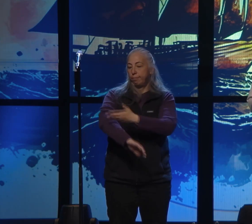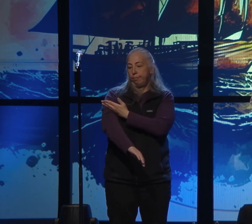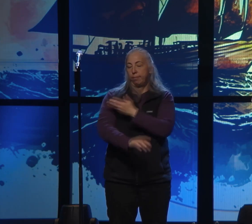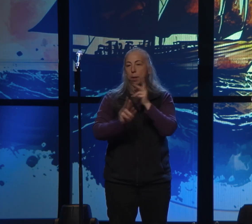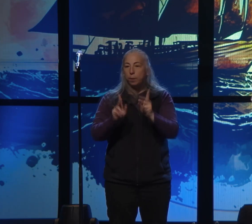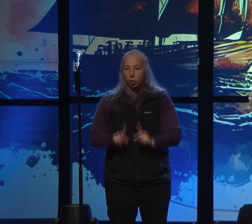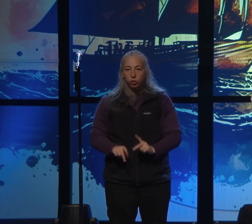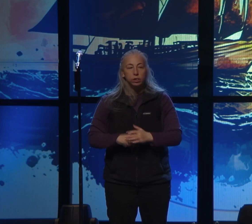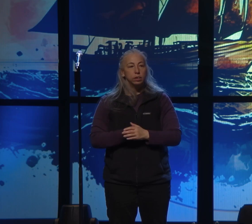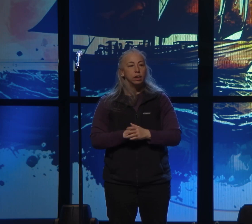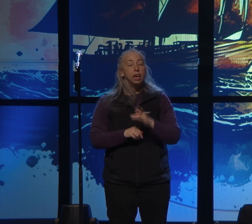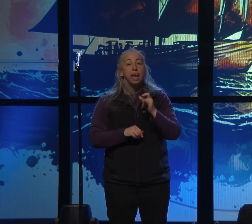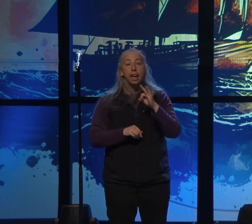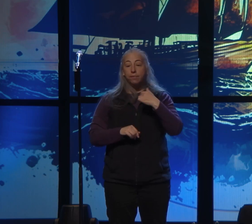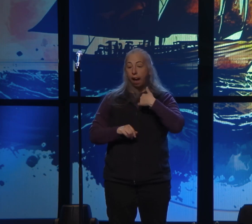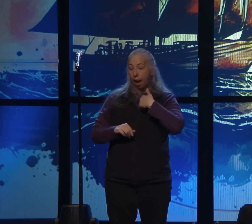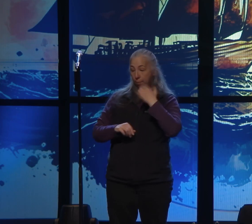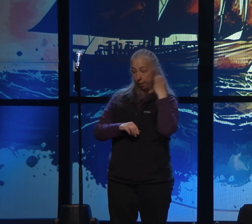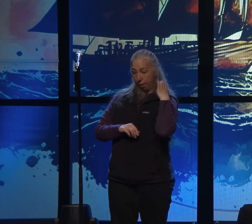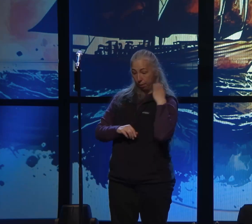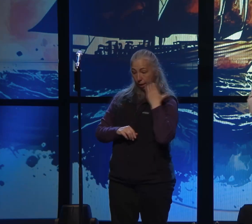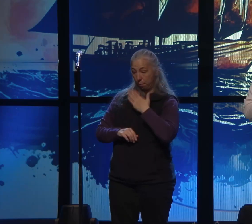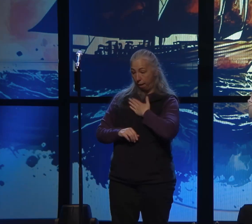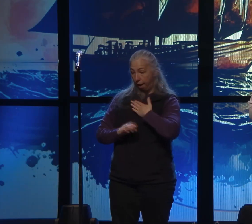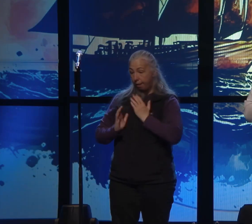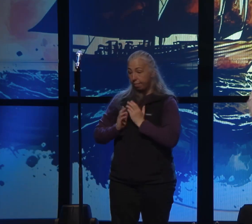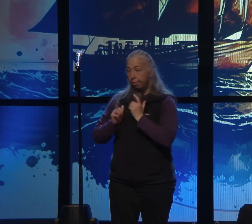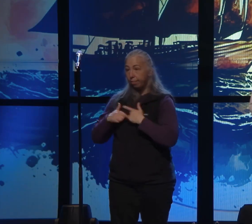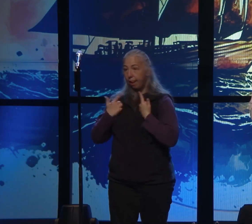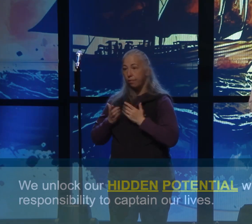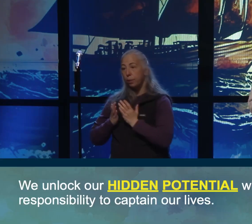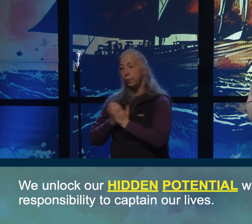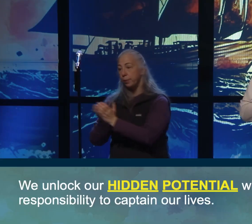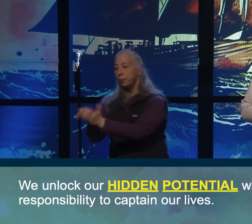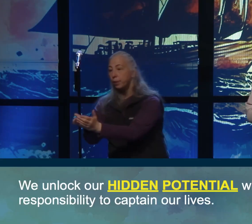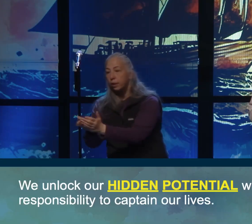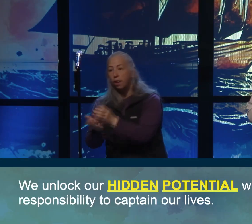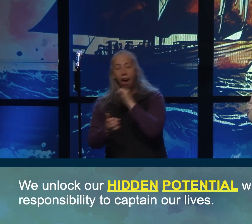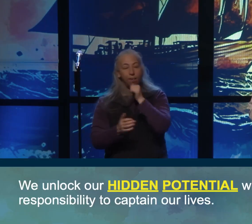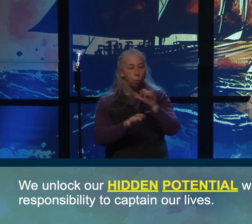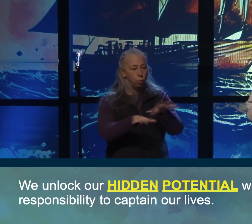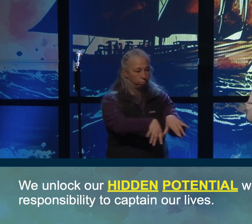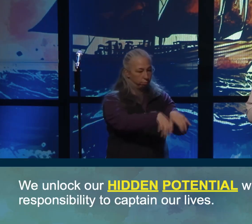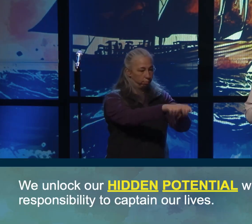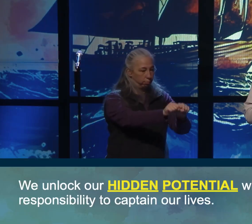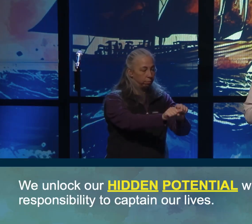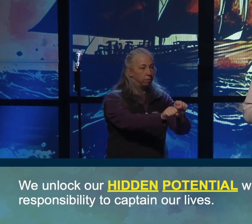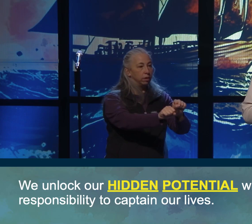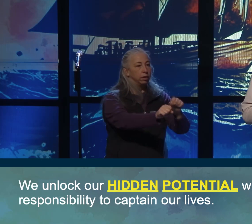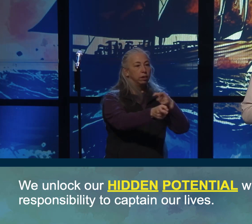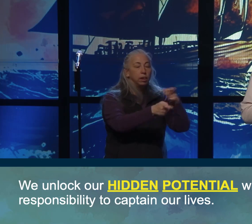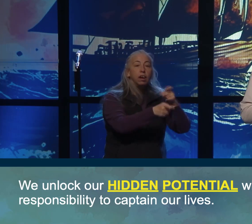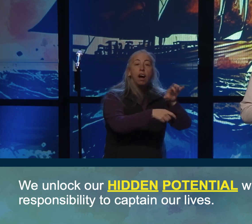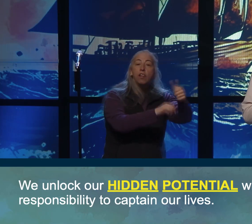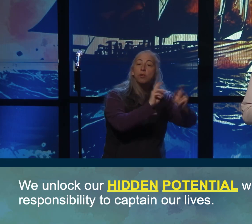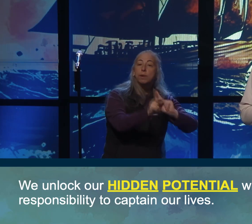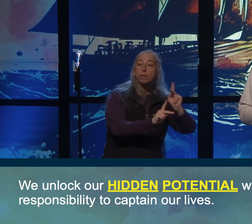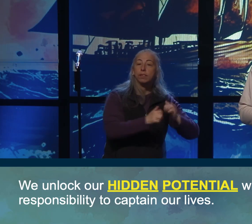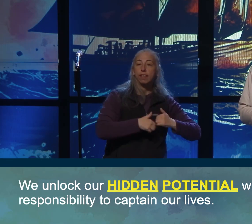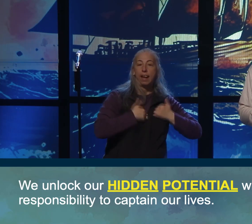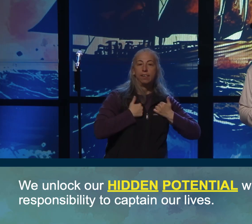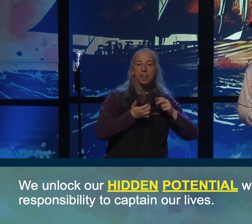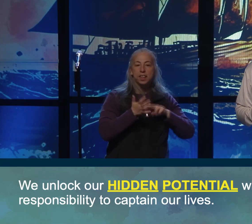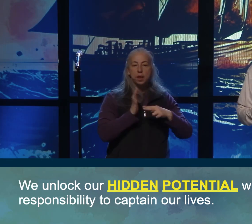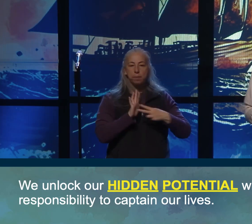our lives, and when we don't captain other people's lives, we will unlock our hidden potential, okay? There's